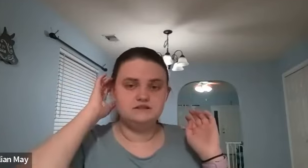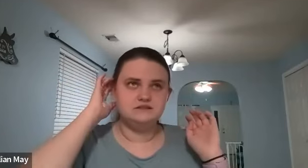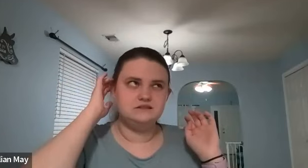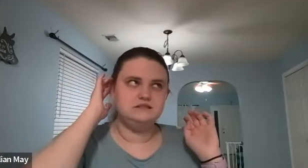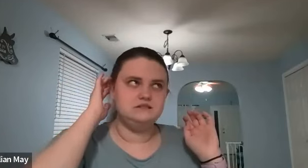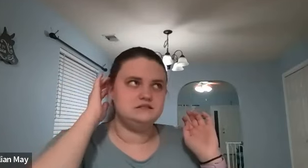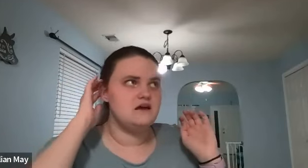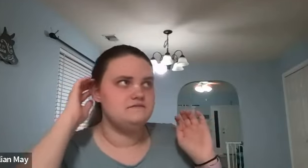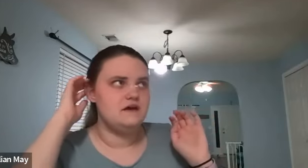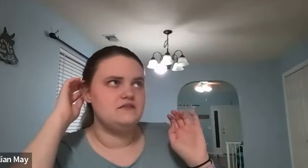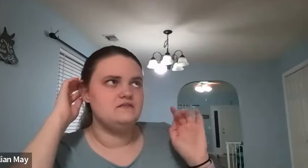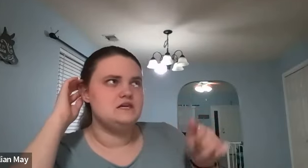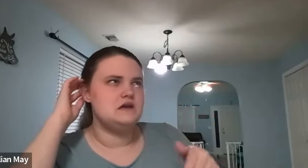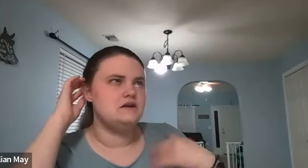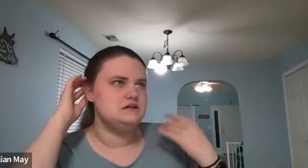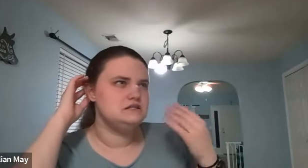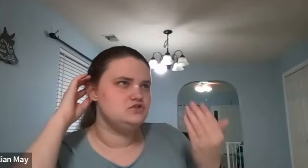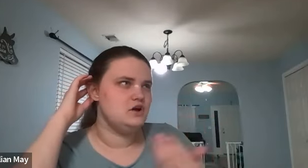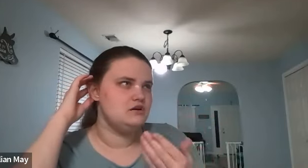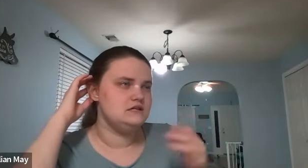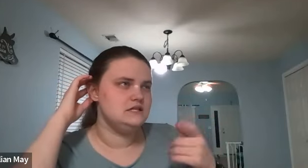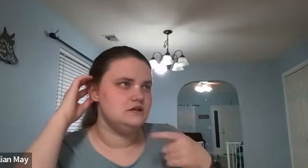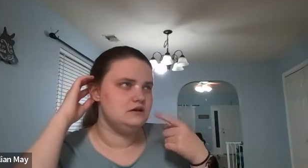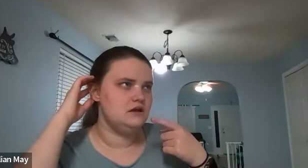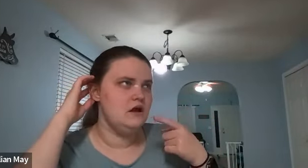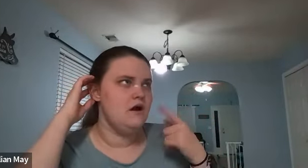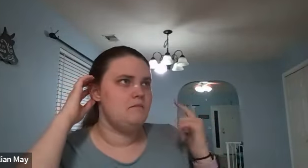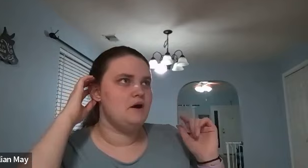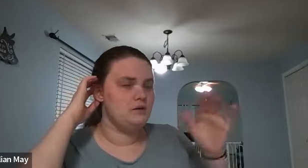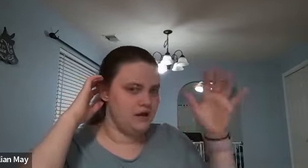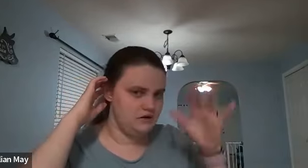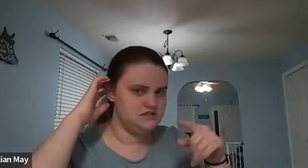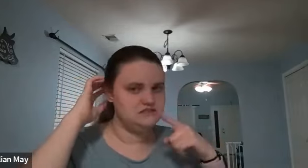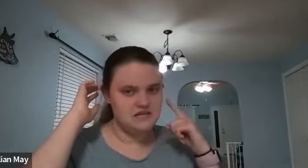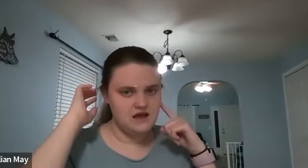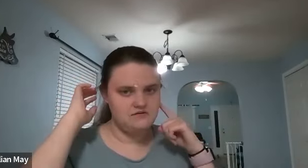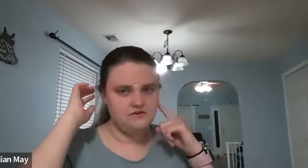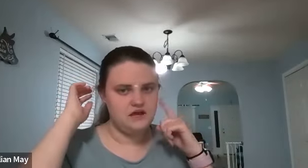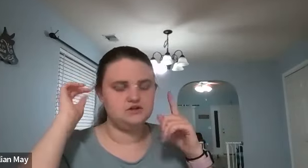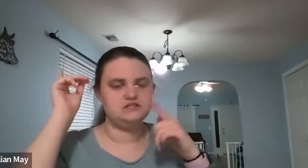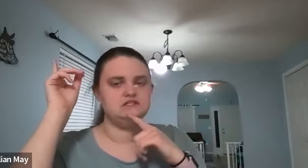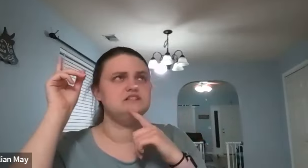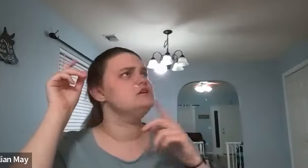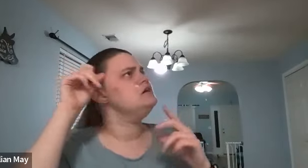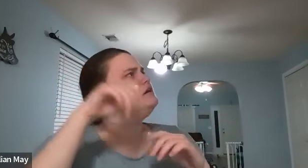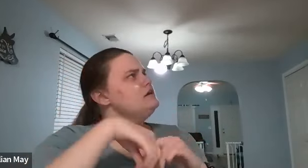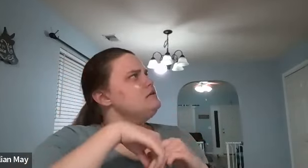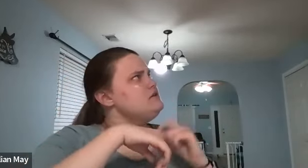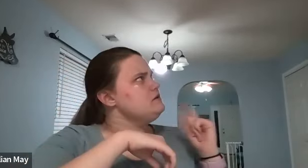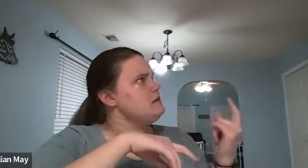all deaf. I think the youngest daughter is hearing, but her parents are deaf, and her sister, no, I think they might be